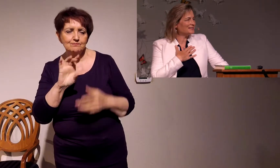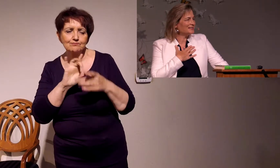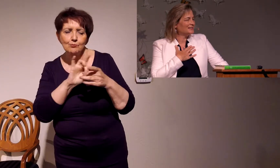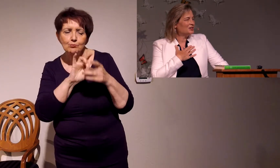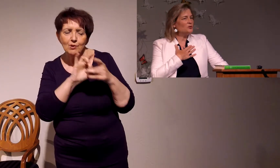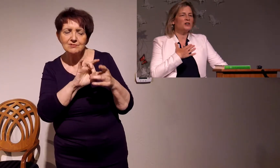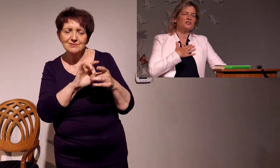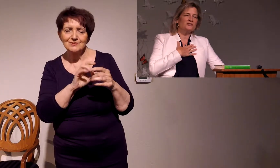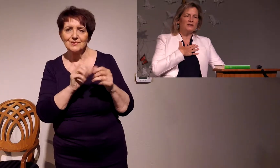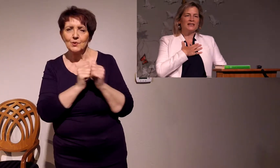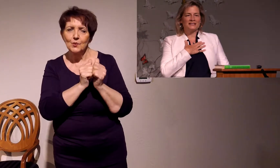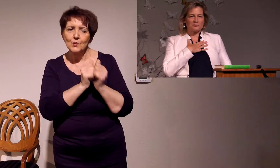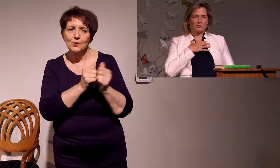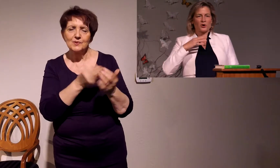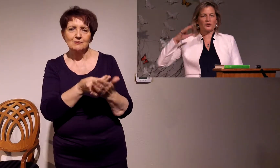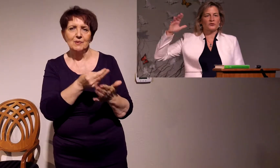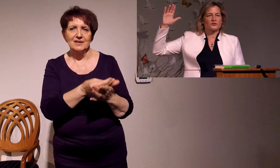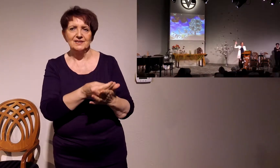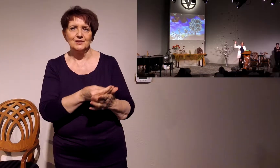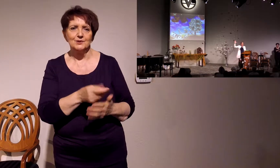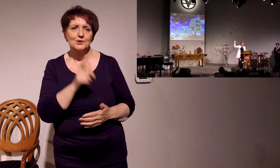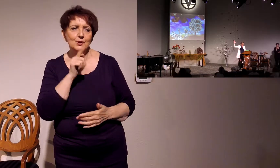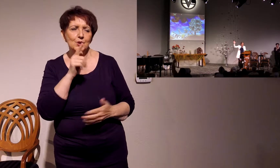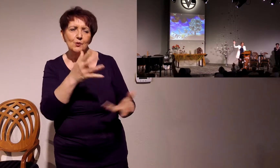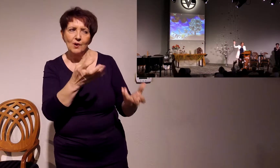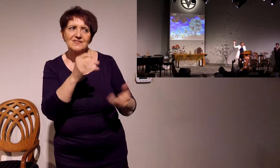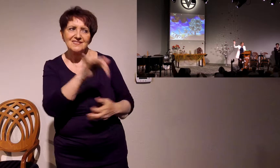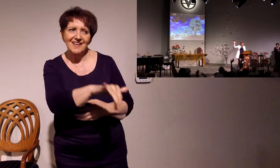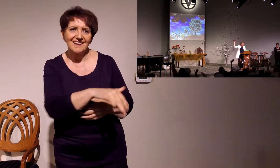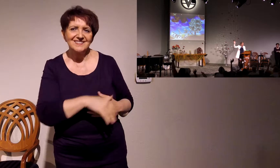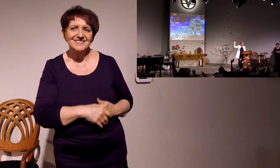it. Who wants to be intimate partners with money?